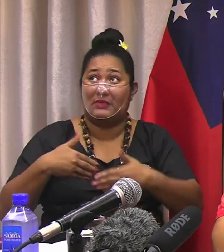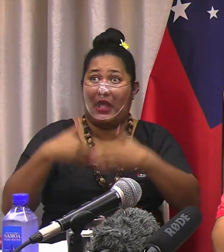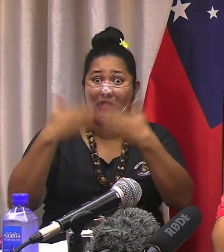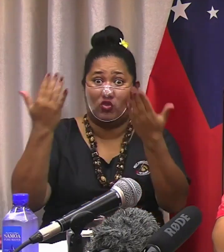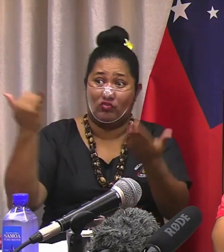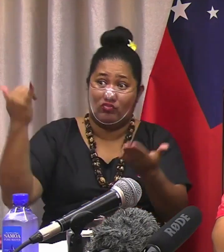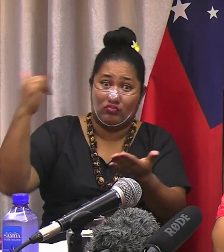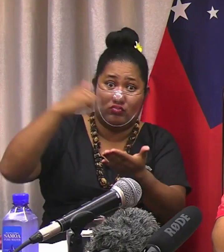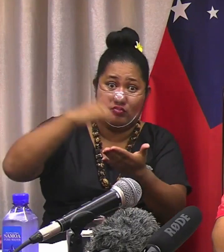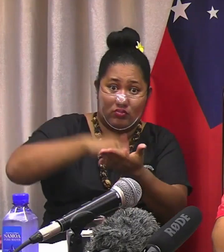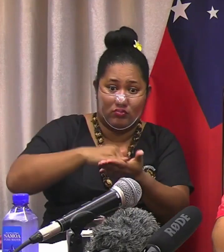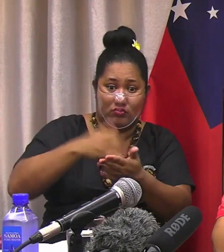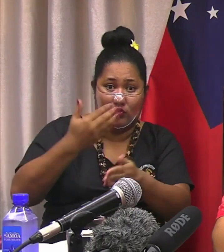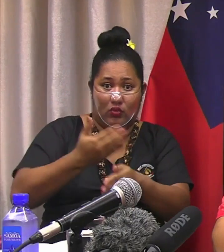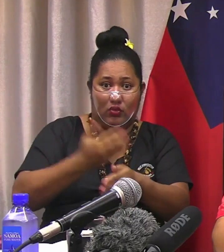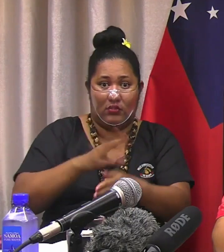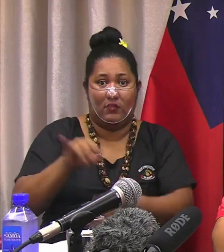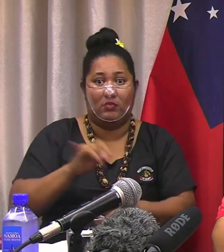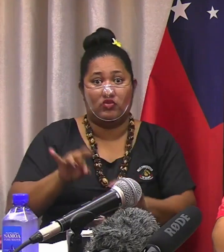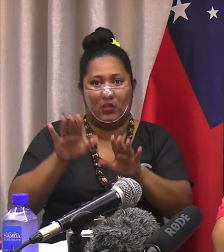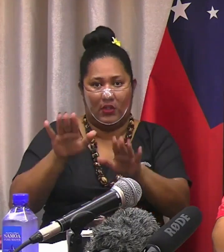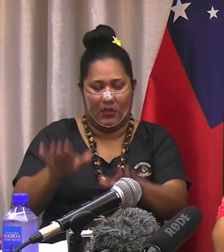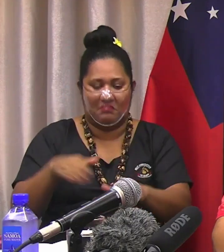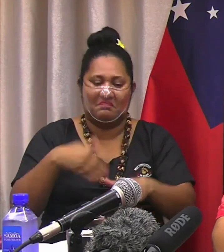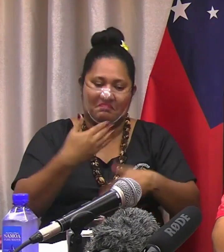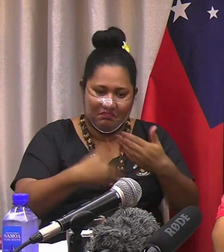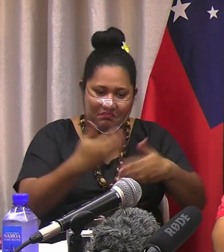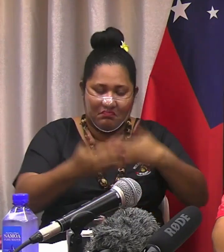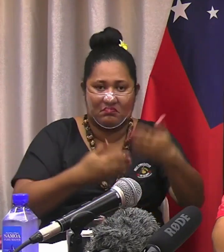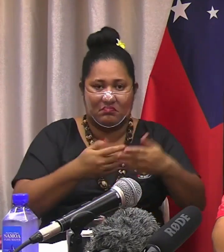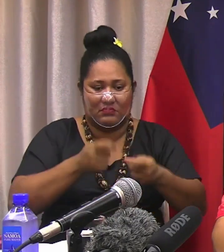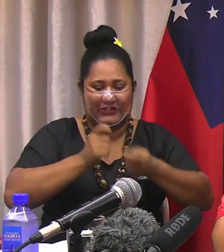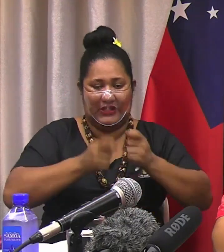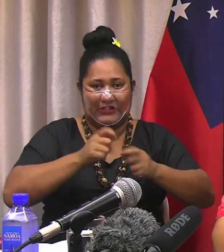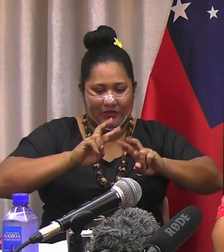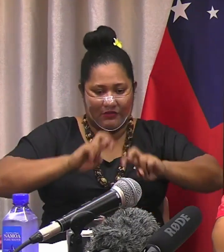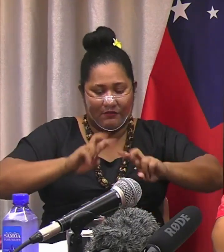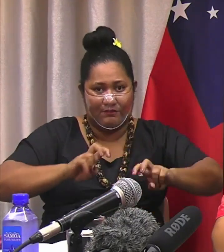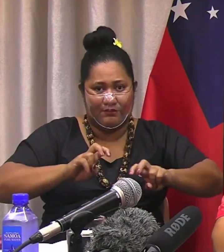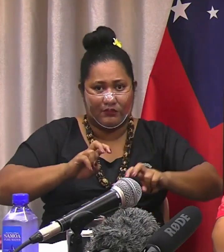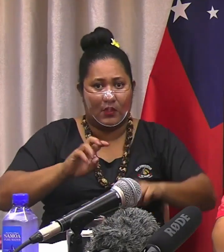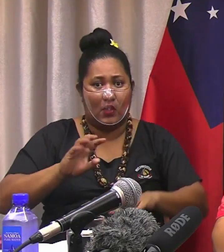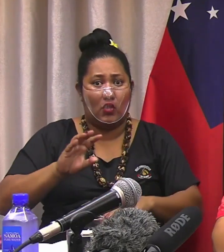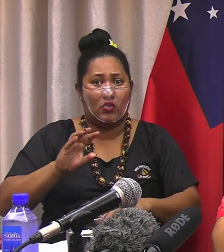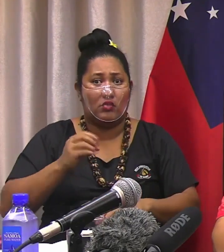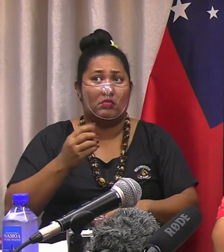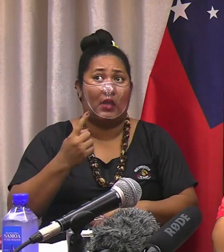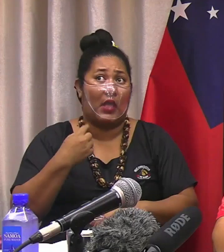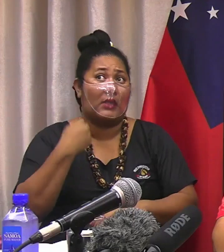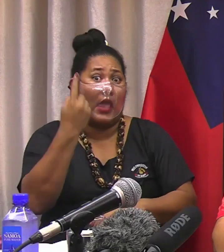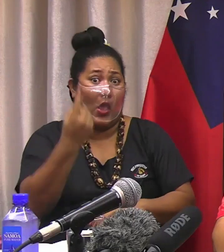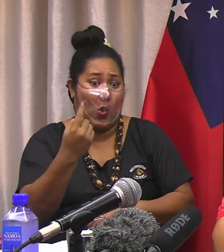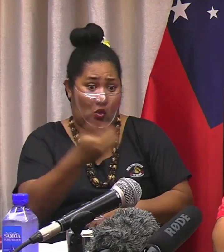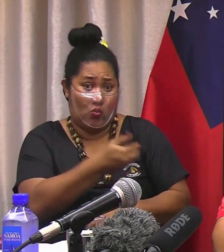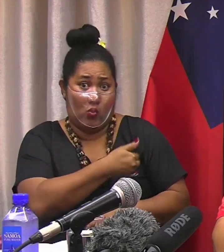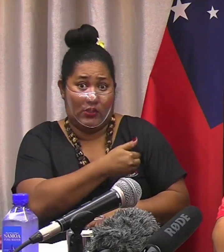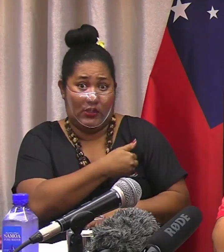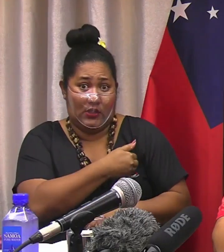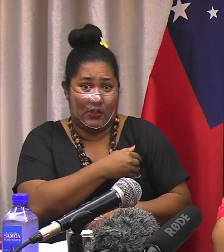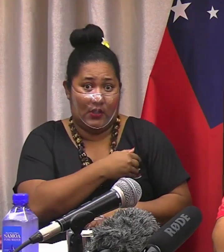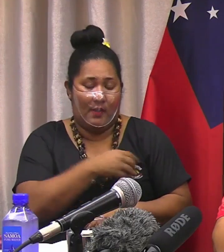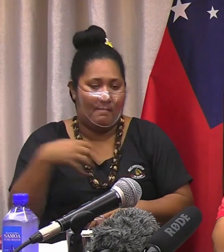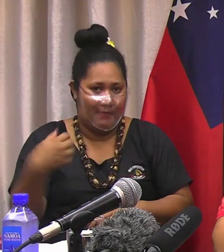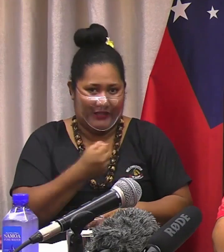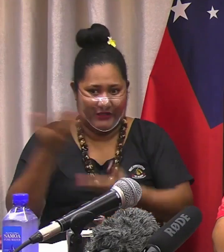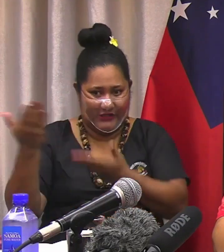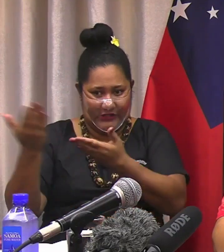le waalele mai Australia. O se taimi tae au, ile tae au, e te tau o na maua umai